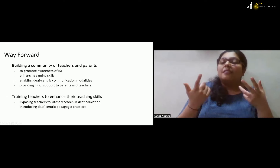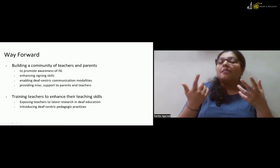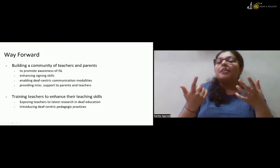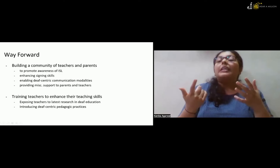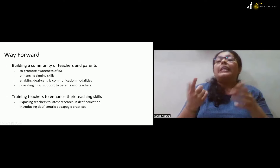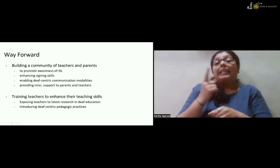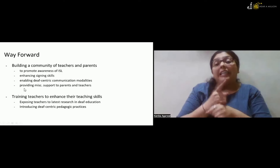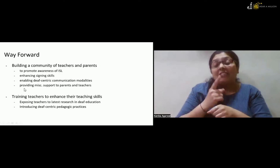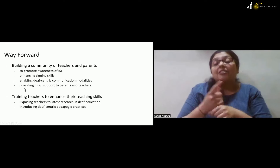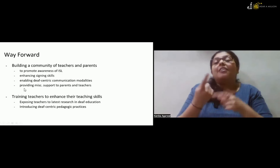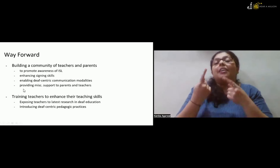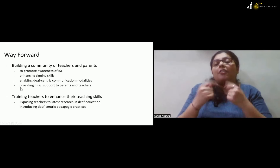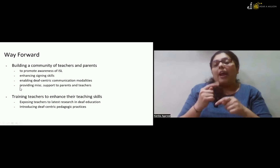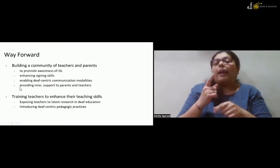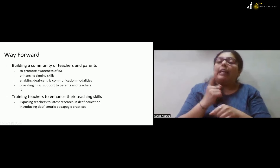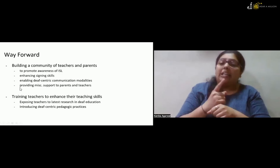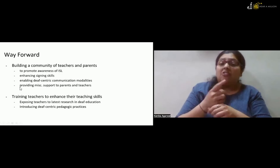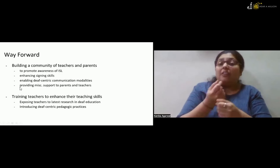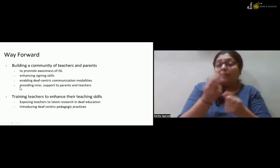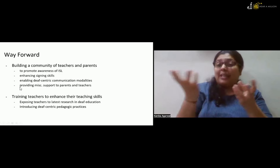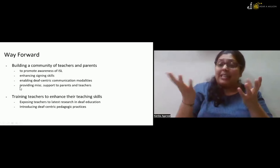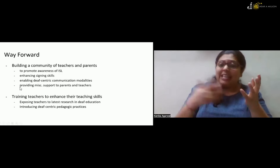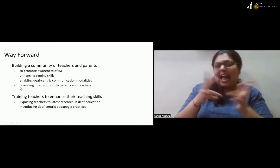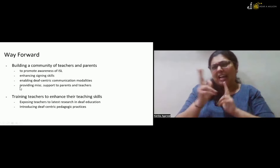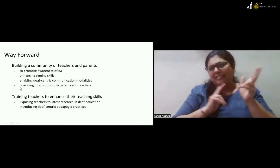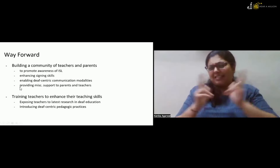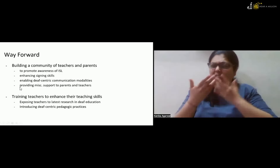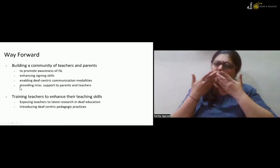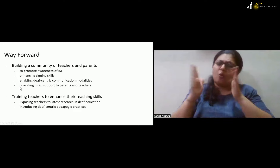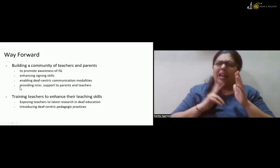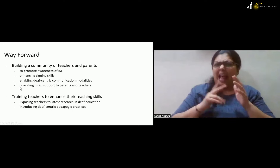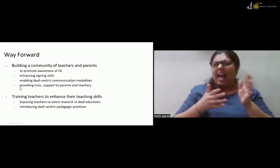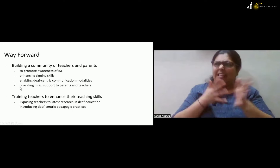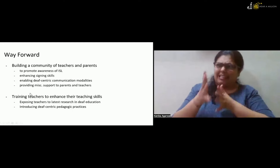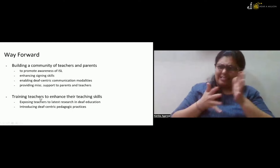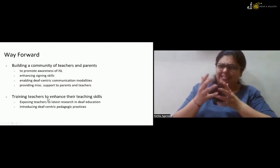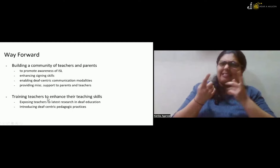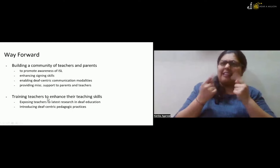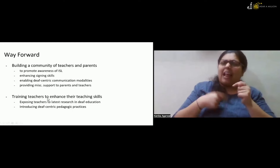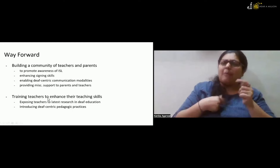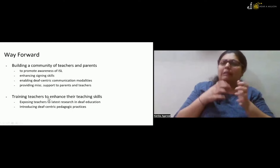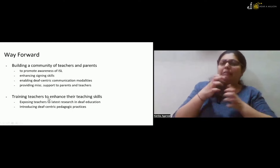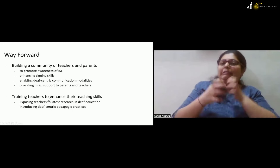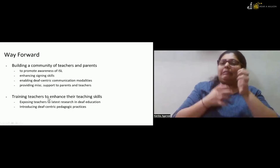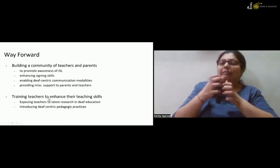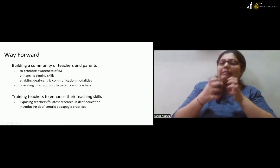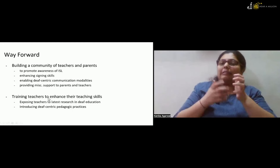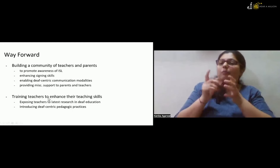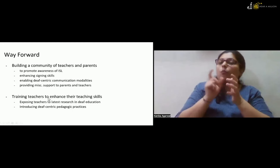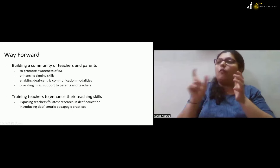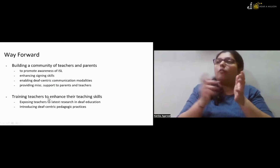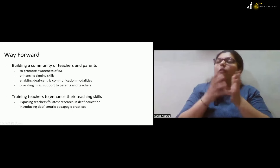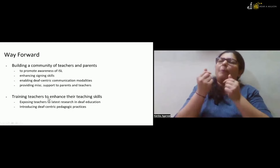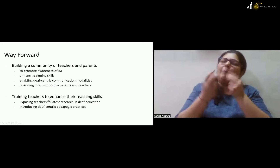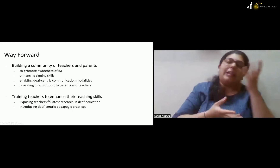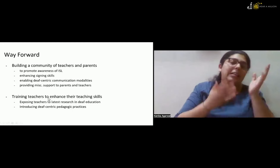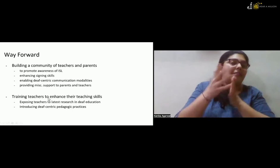provide deaf-centric communication modalities. And for that, we are definitely going to be there to support them.